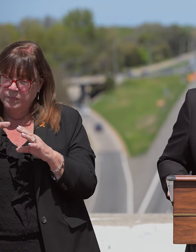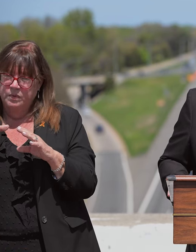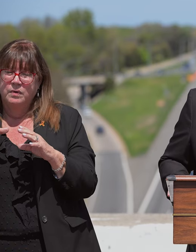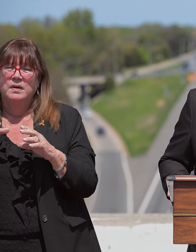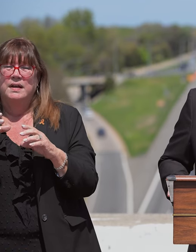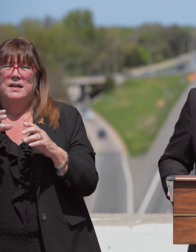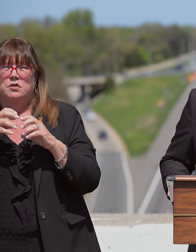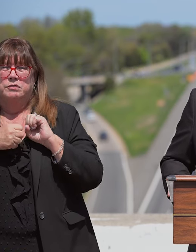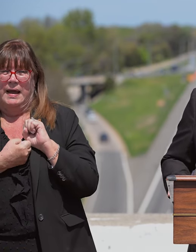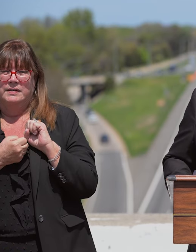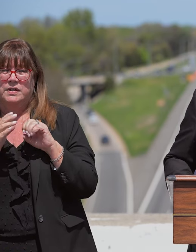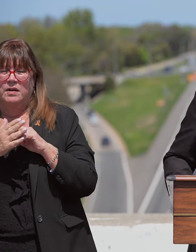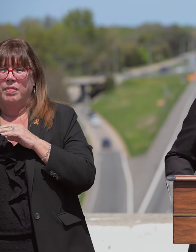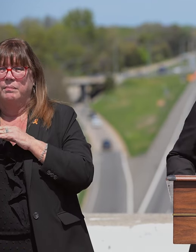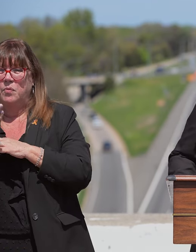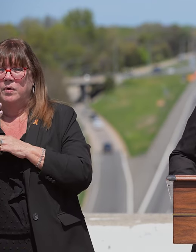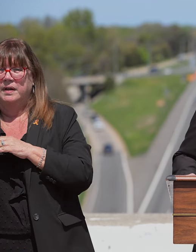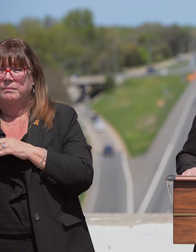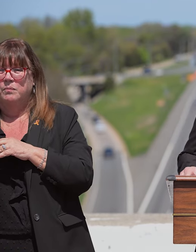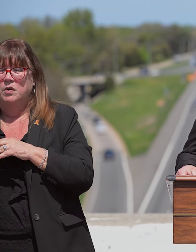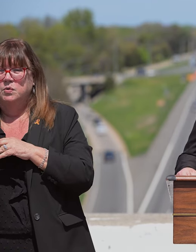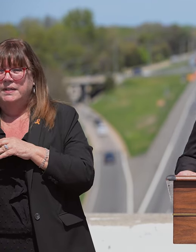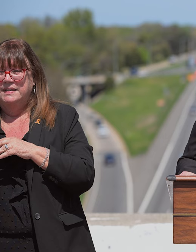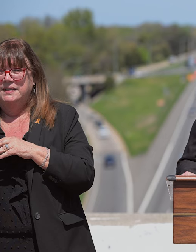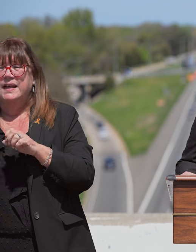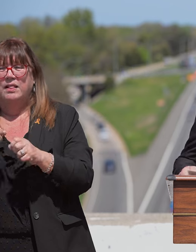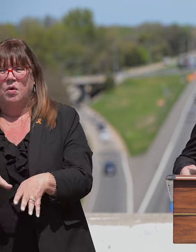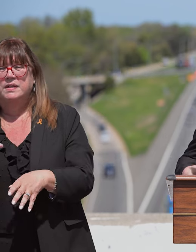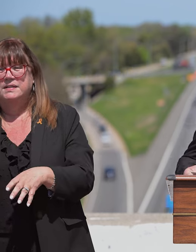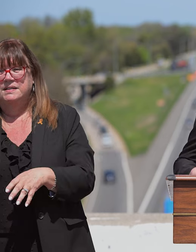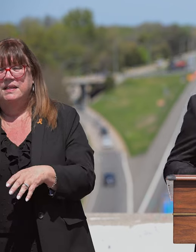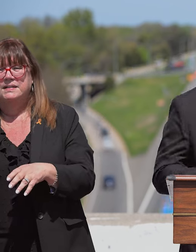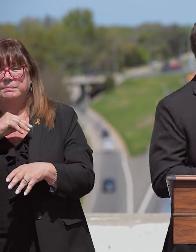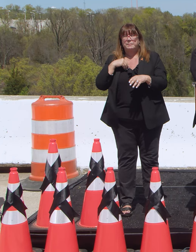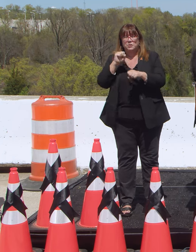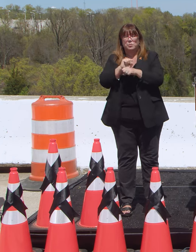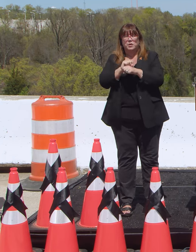March 26. He lost 6 crew members in a work zone on the Key Bridge. Bruce.